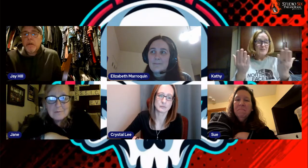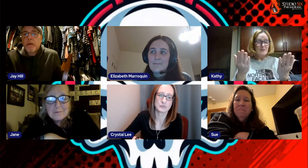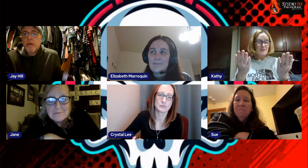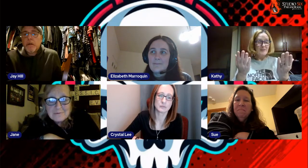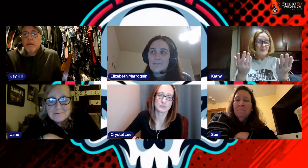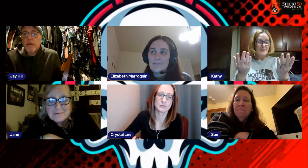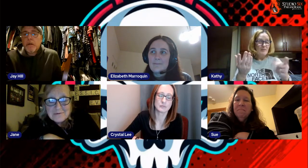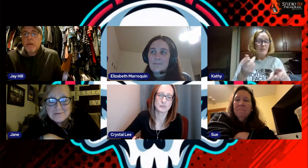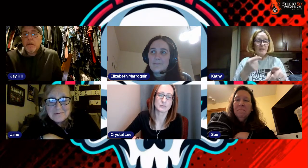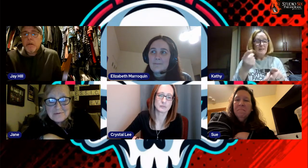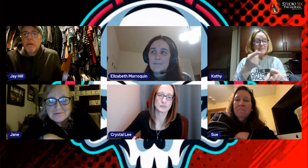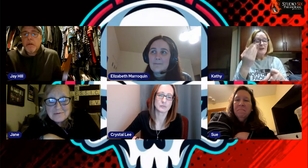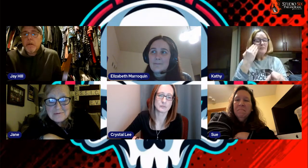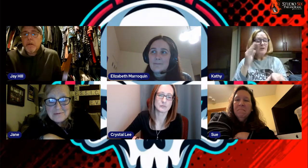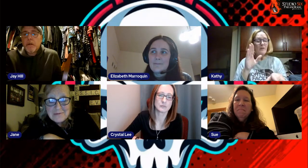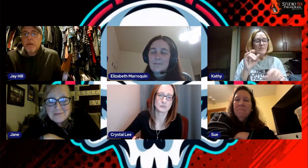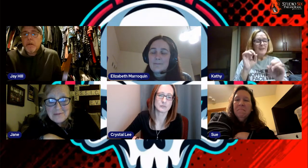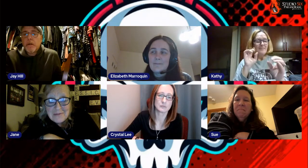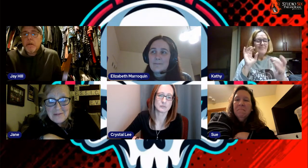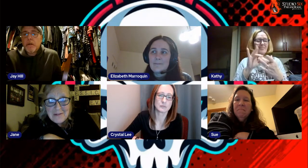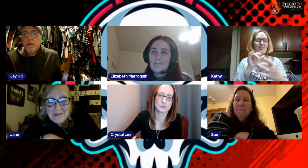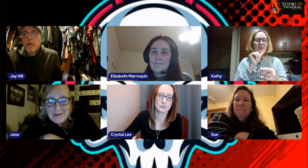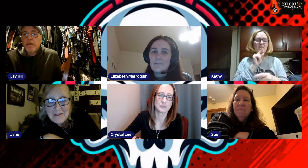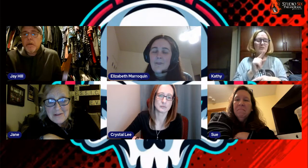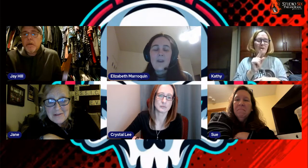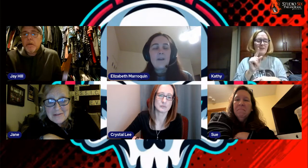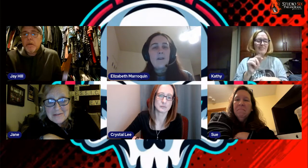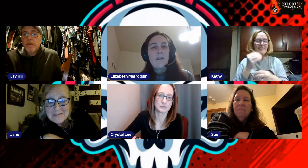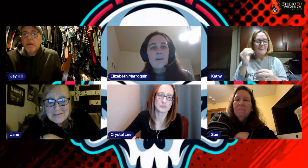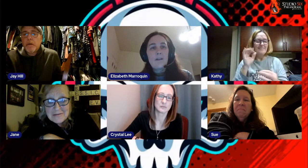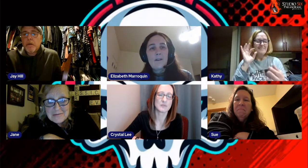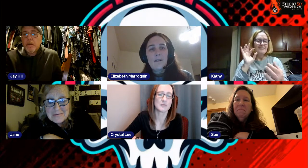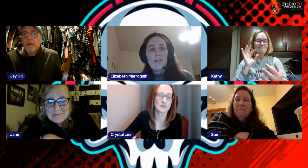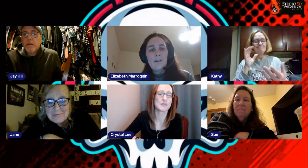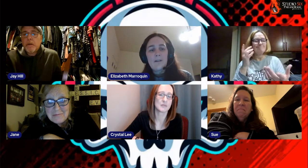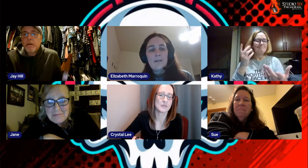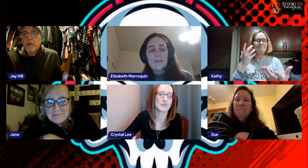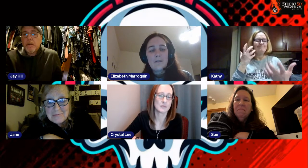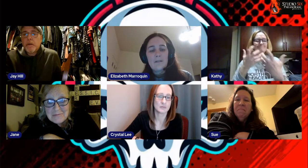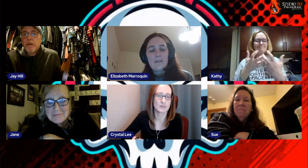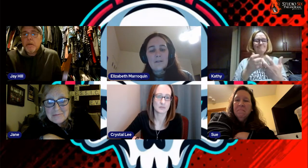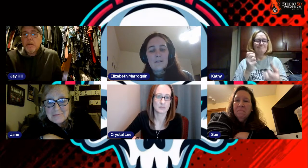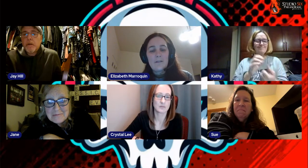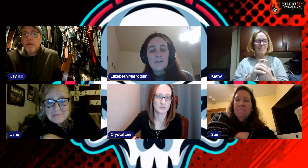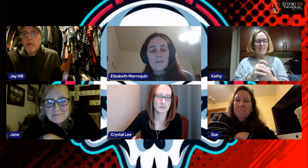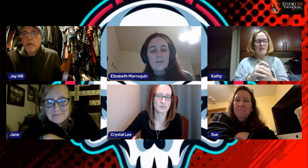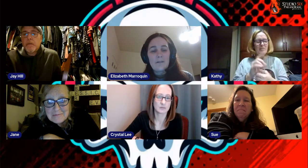You mean they don't know if they're not sure. Right.